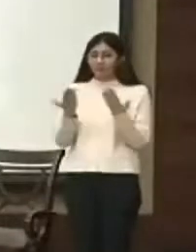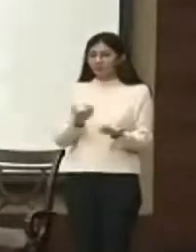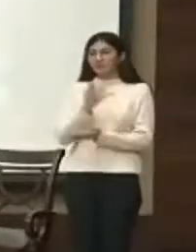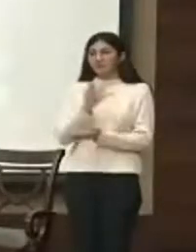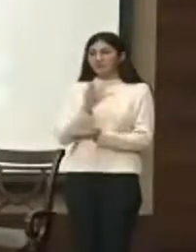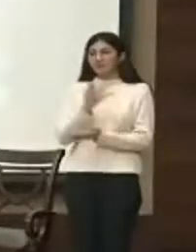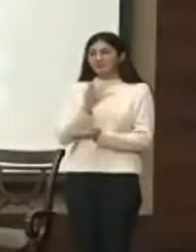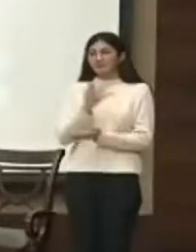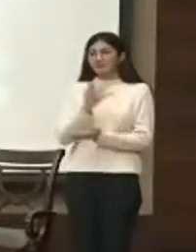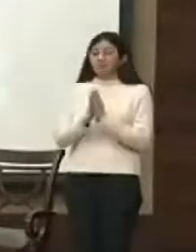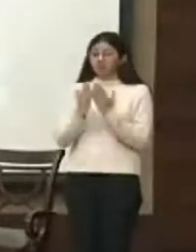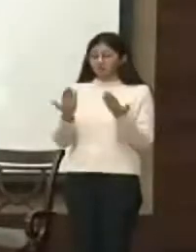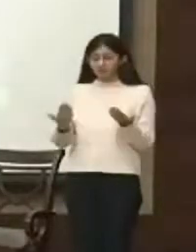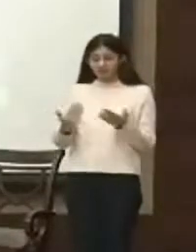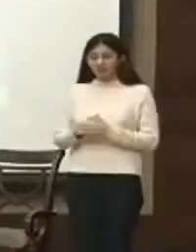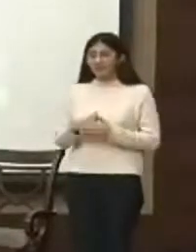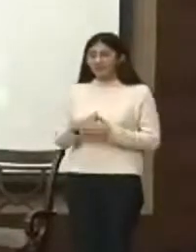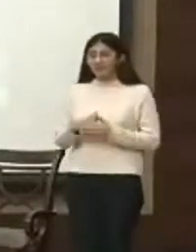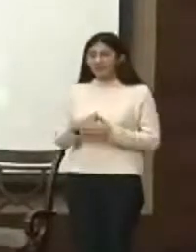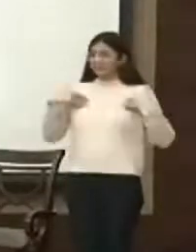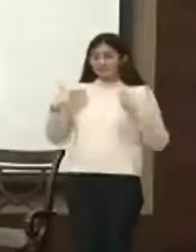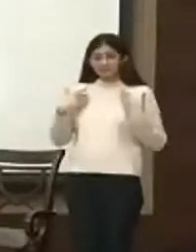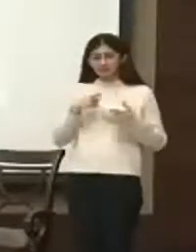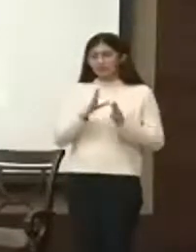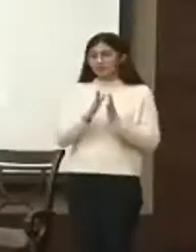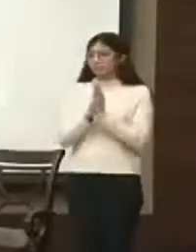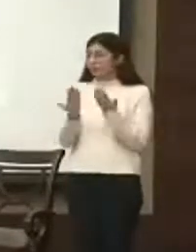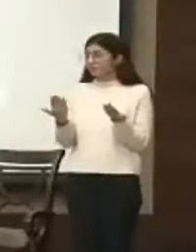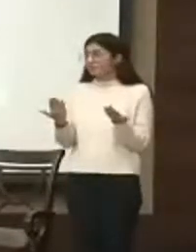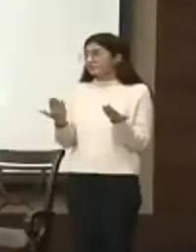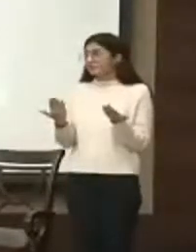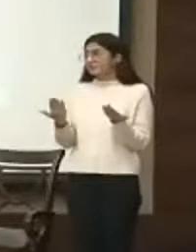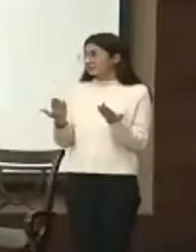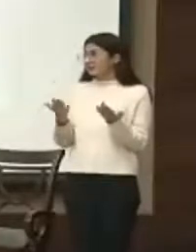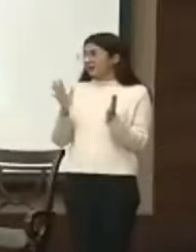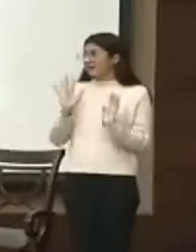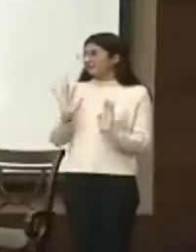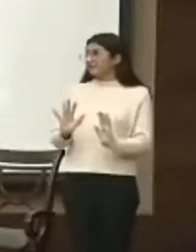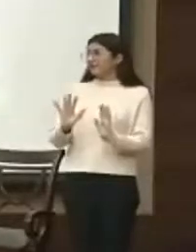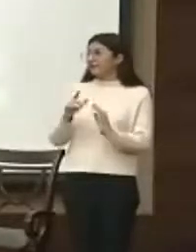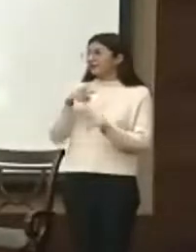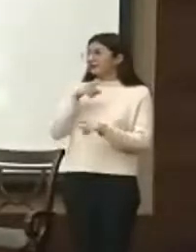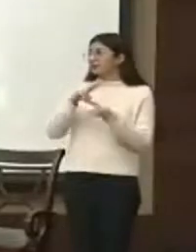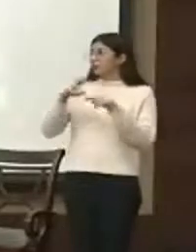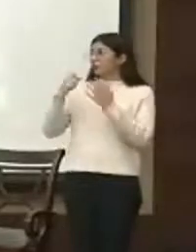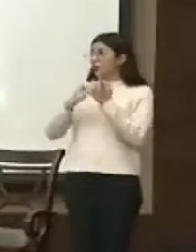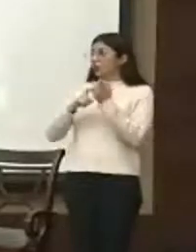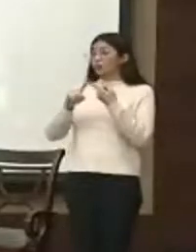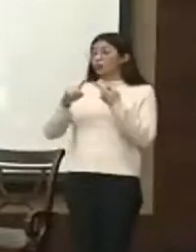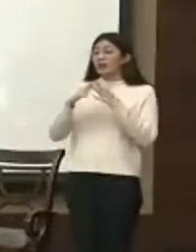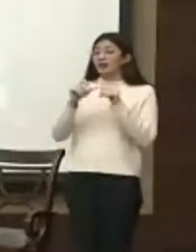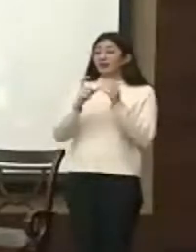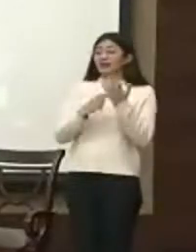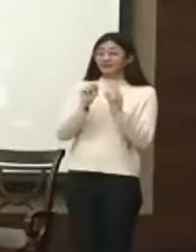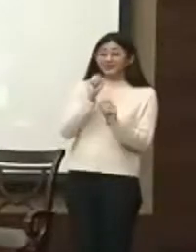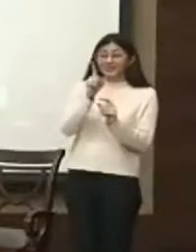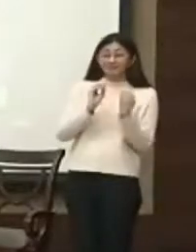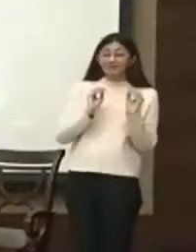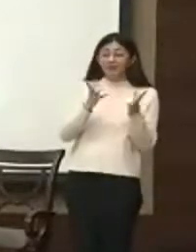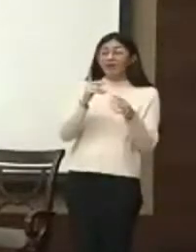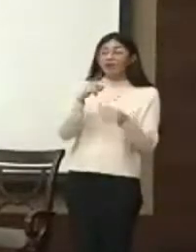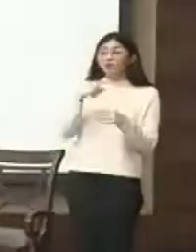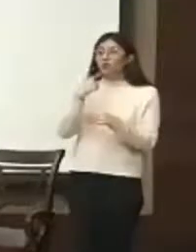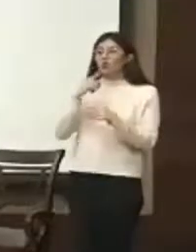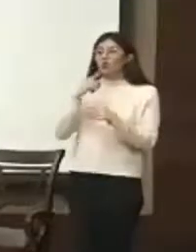this important book. And I'm glad it has a foreword by His Holiness the Dalai Lama.